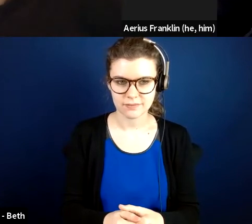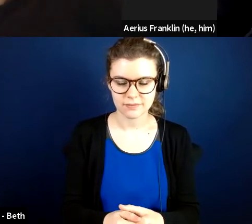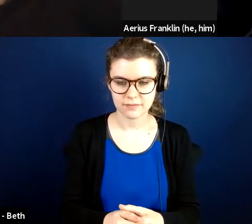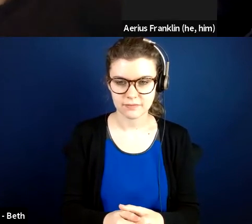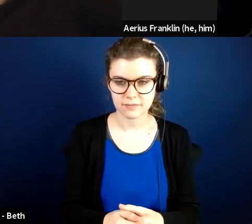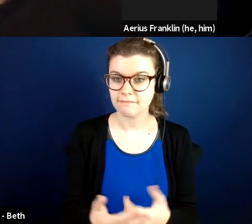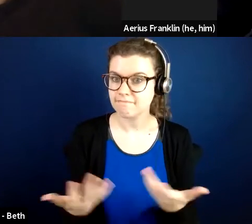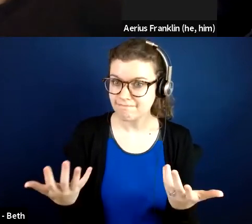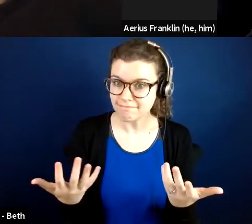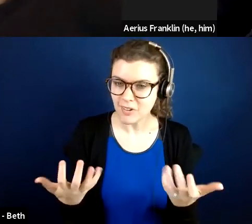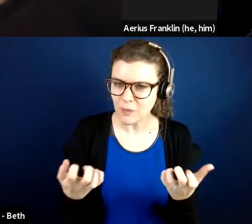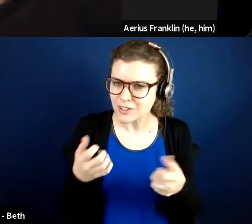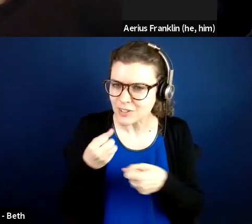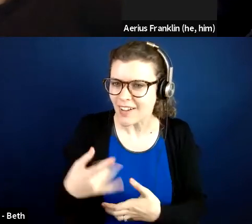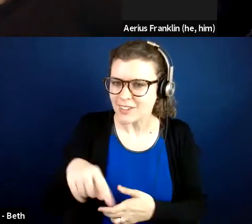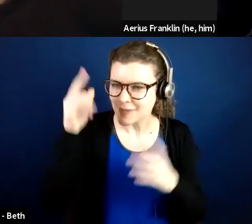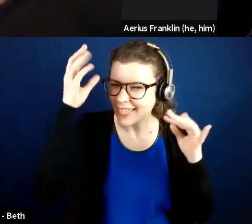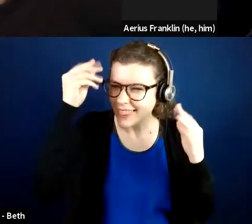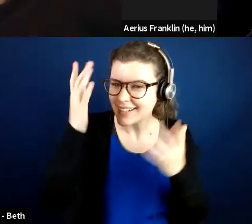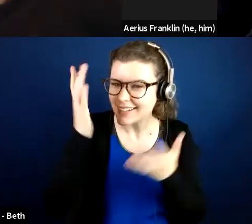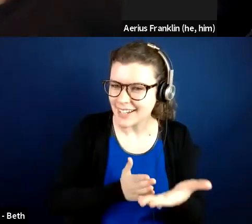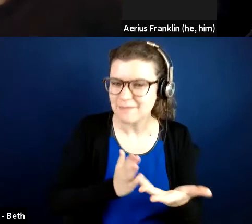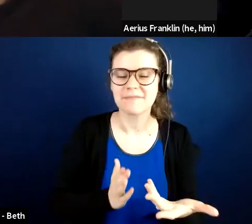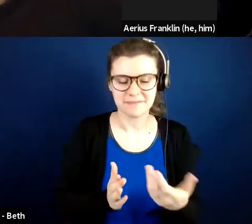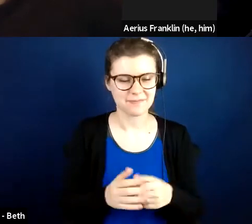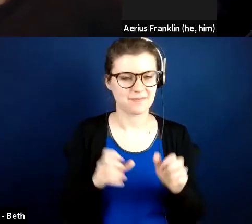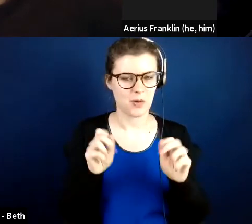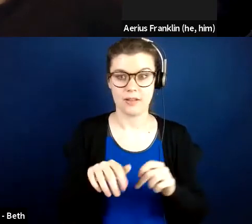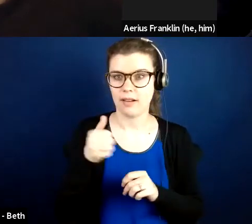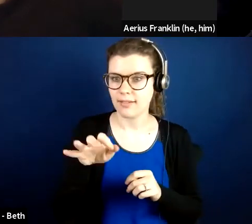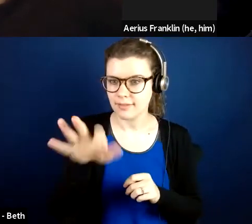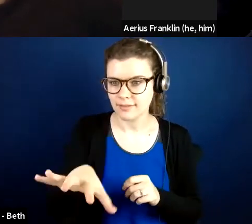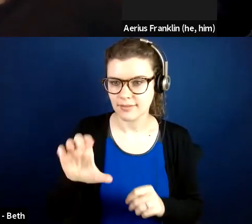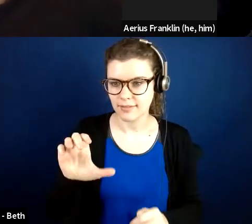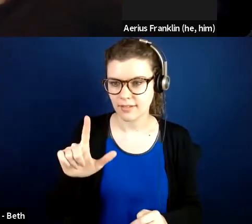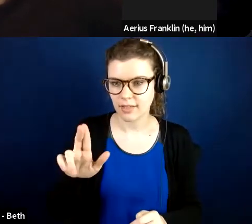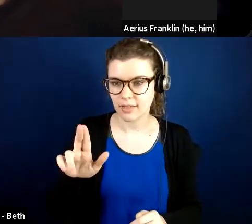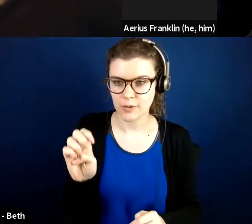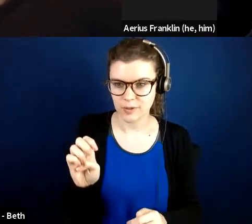See, we want to make you guys think a little bit. Okay, so another clue.